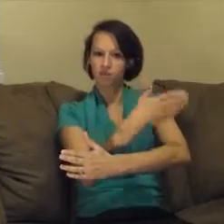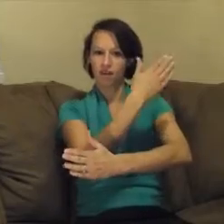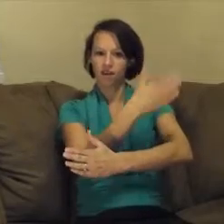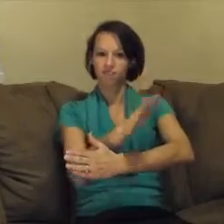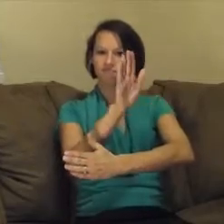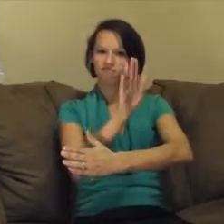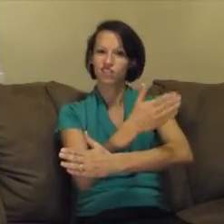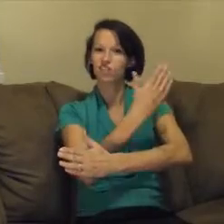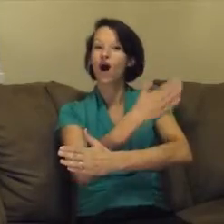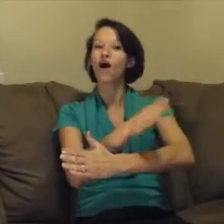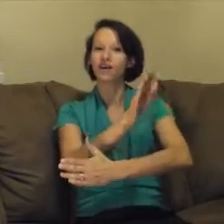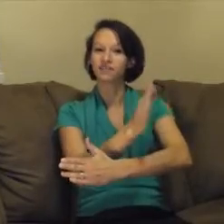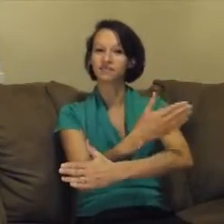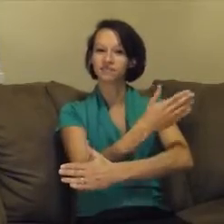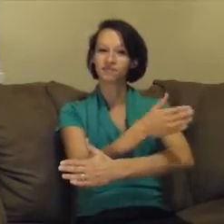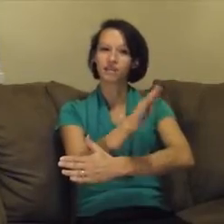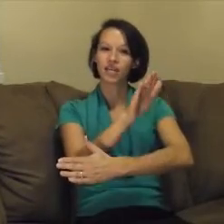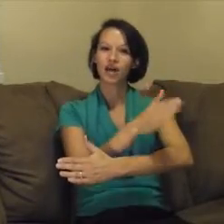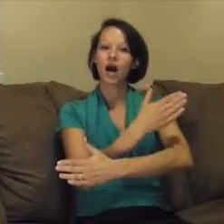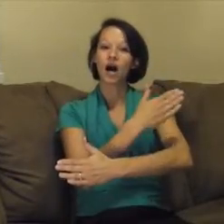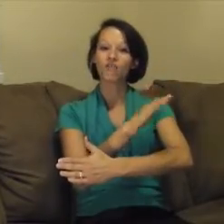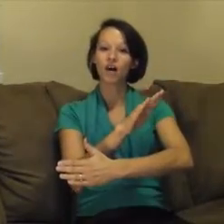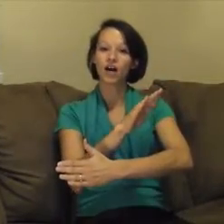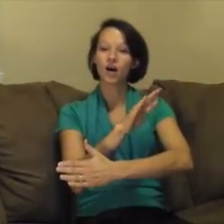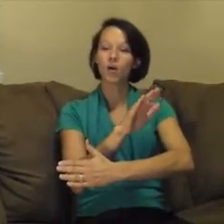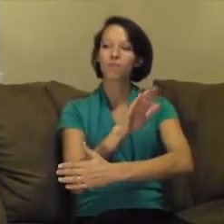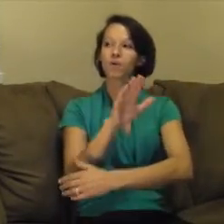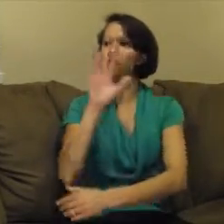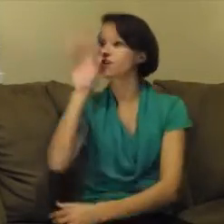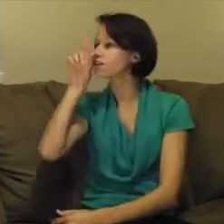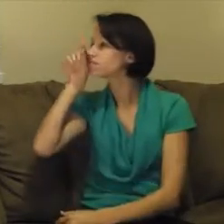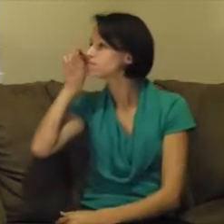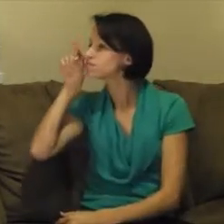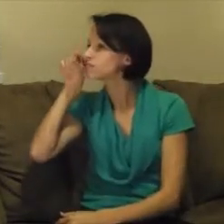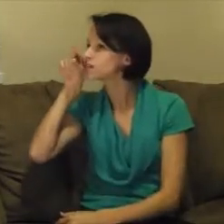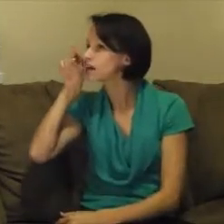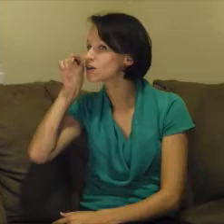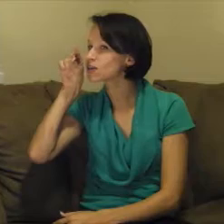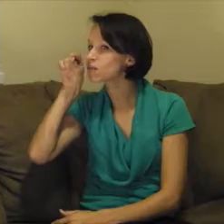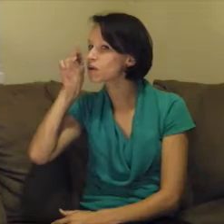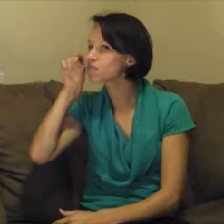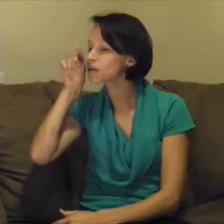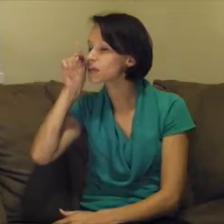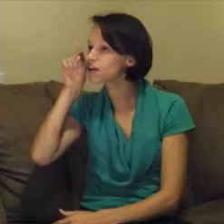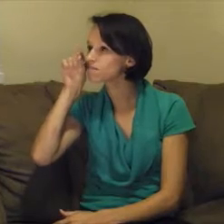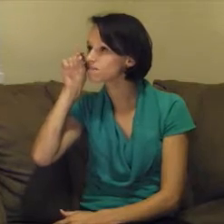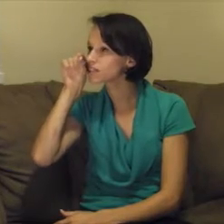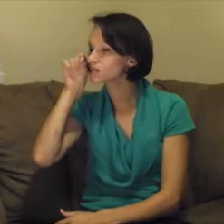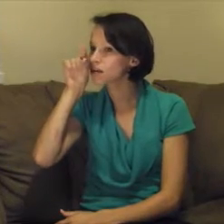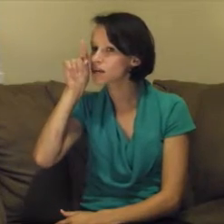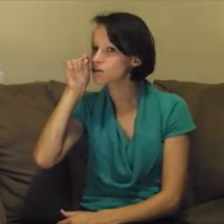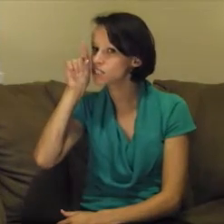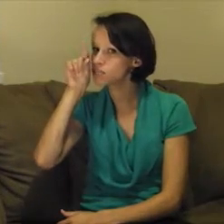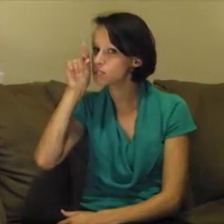music. Song of a bird. You get your little bird beak and just make it go cheep, cheep,